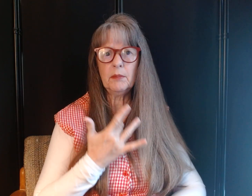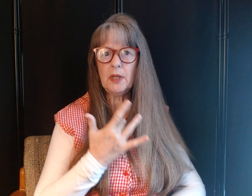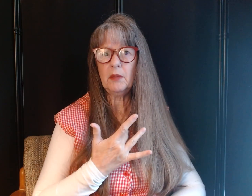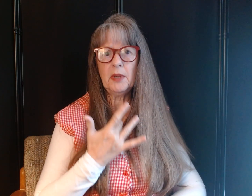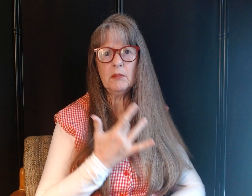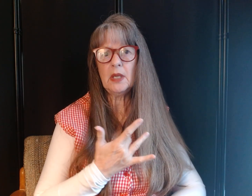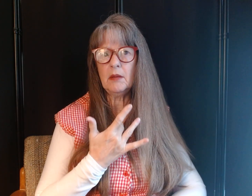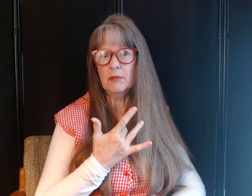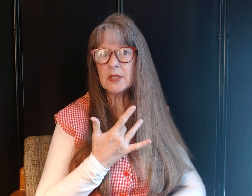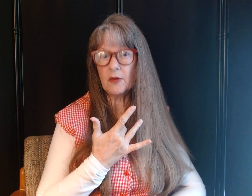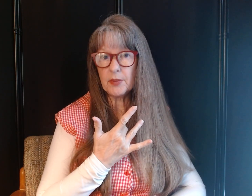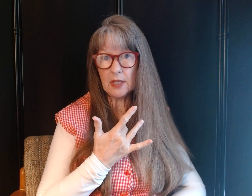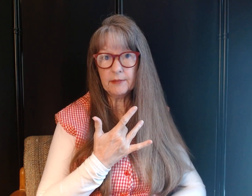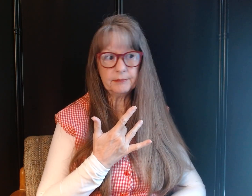pity, pity, pity, self-pity.